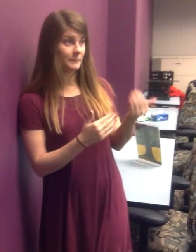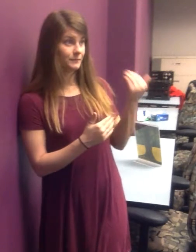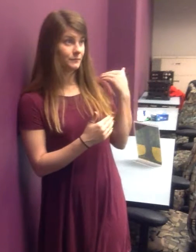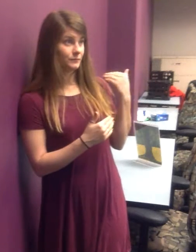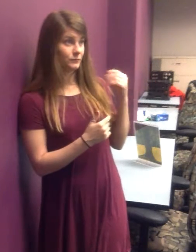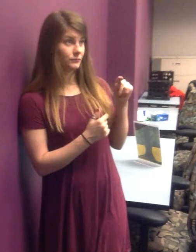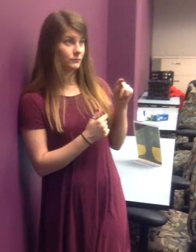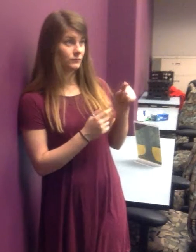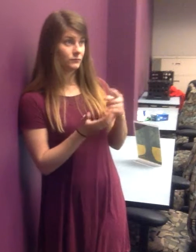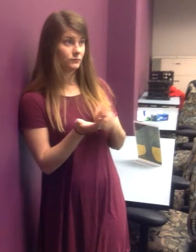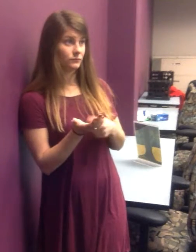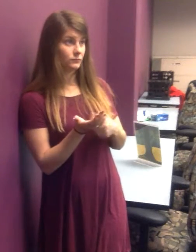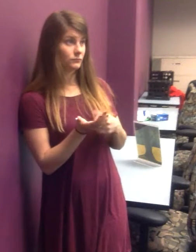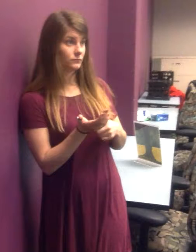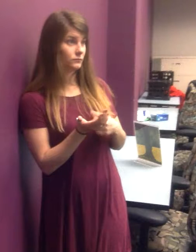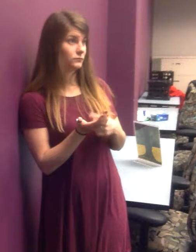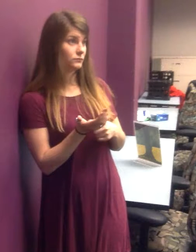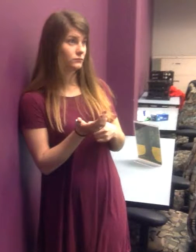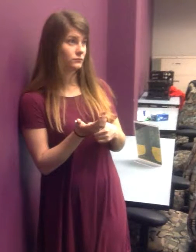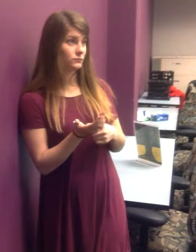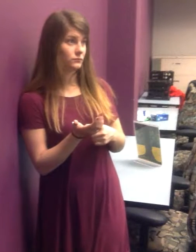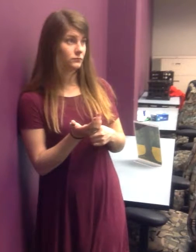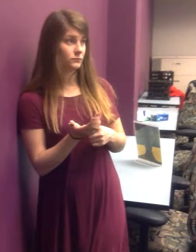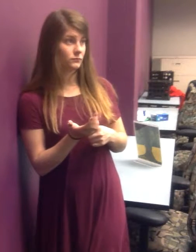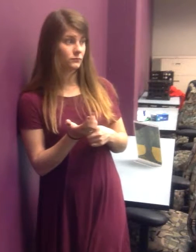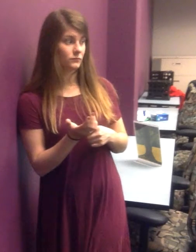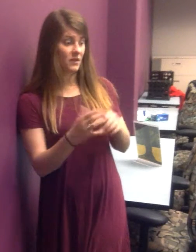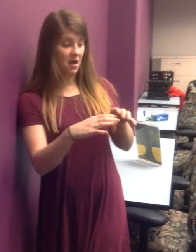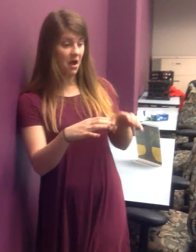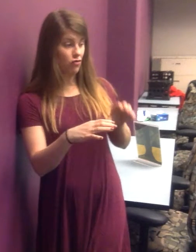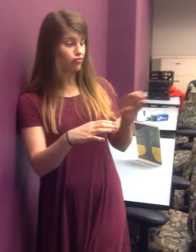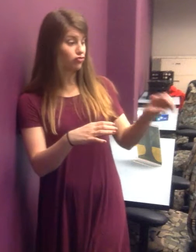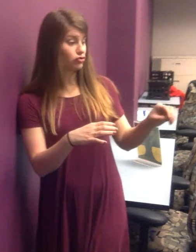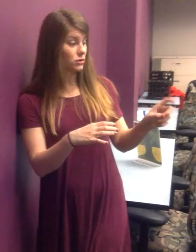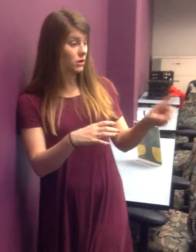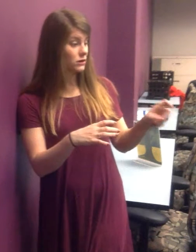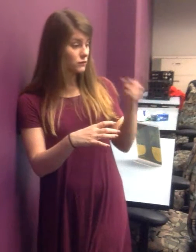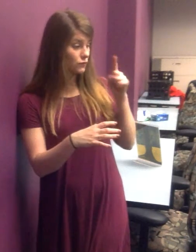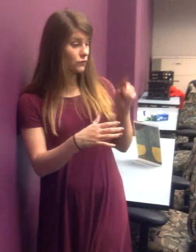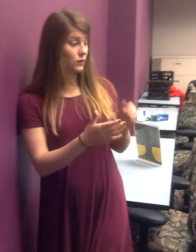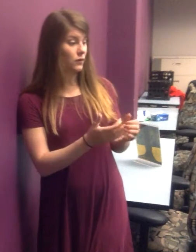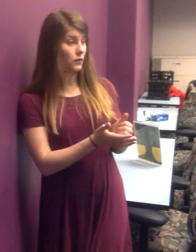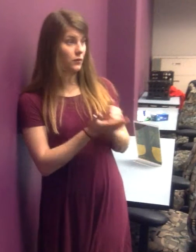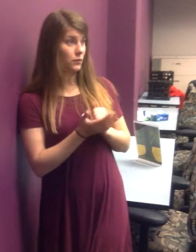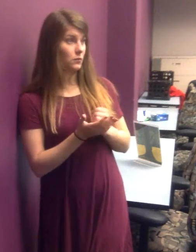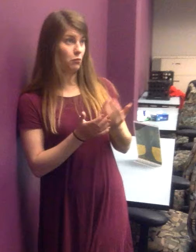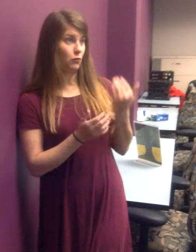issues. Before he became chairman of the House Energy and Commerce Committee, on his website, he had the phrase that climate change is a problem. That was